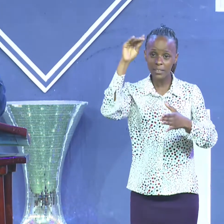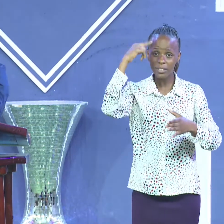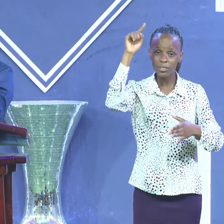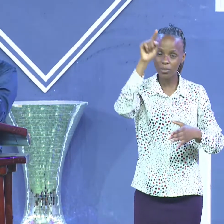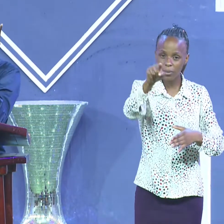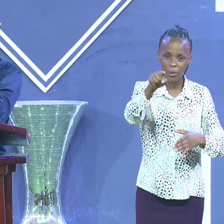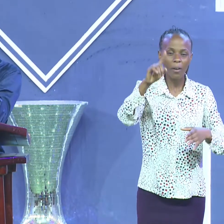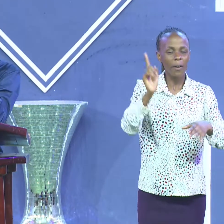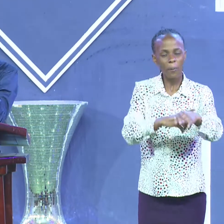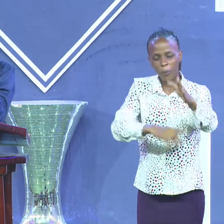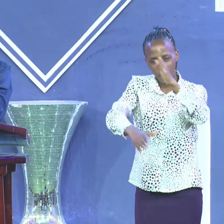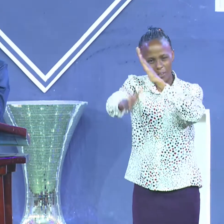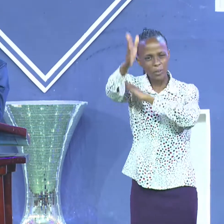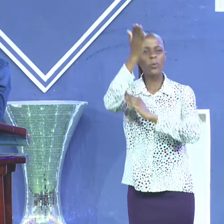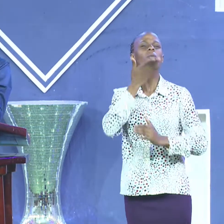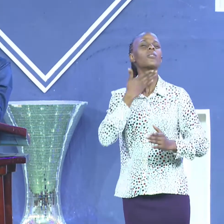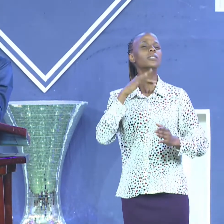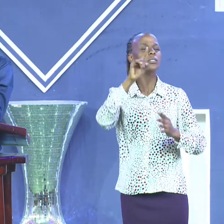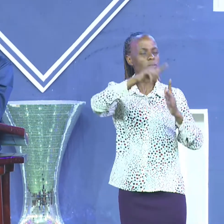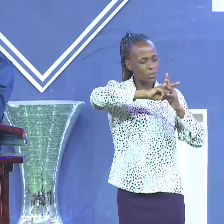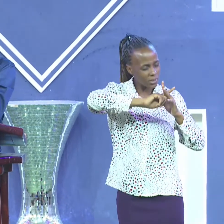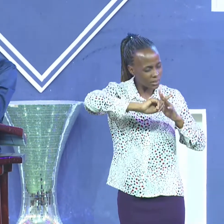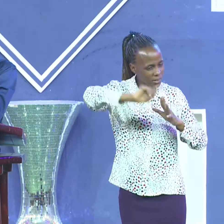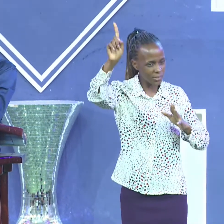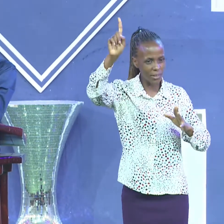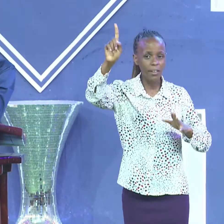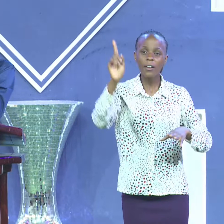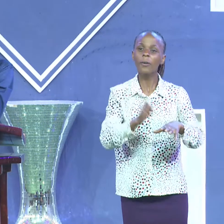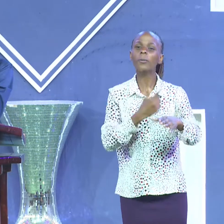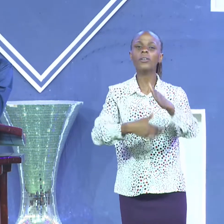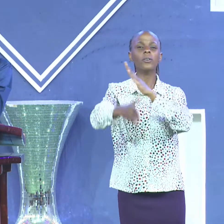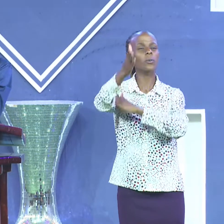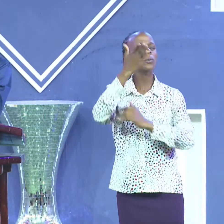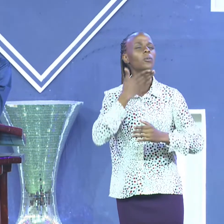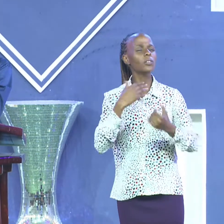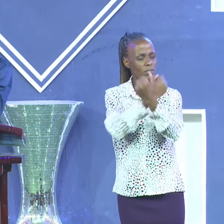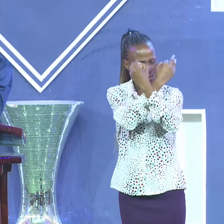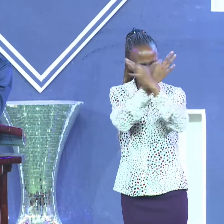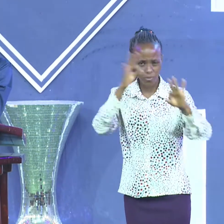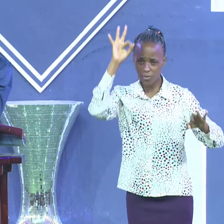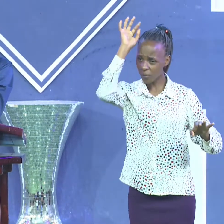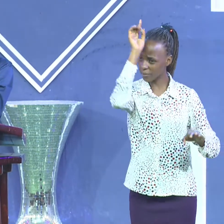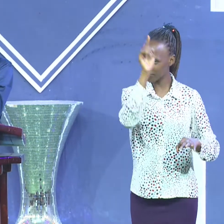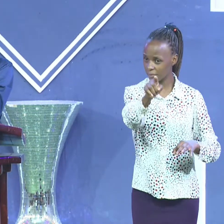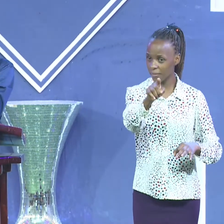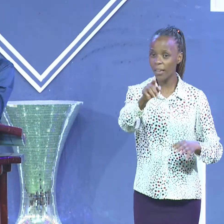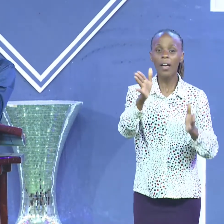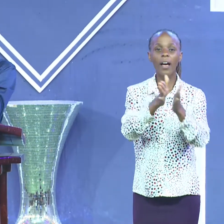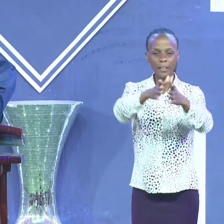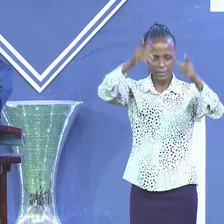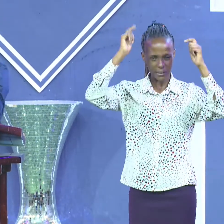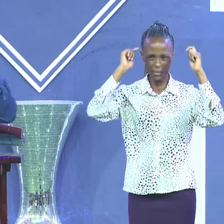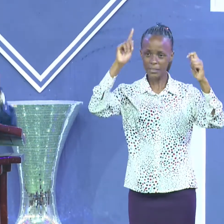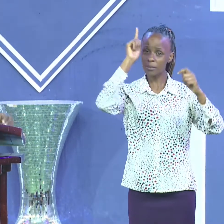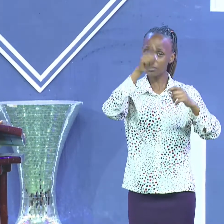it's yours, and God is going to make you escape, God is going to deliver